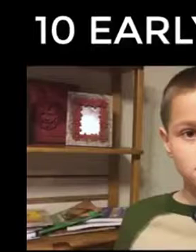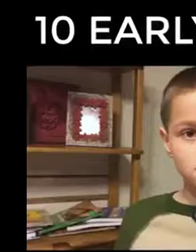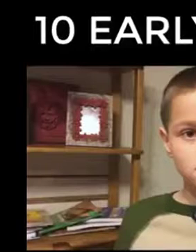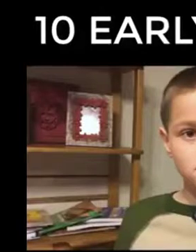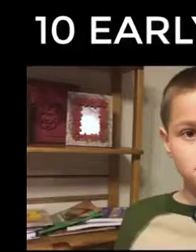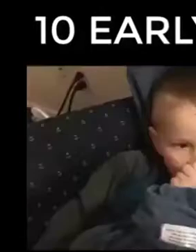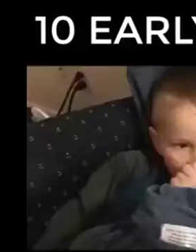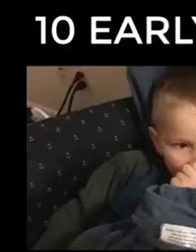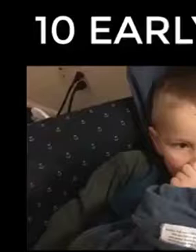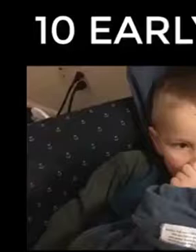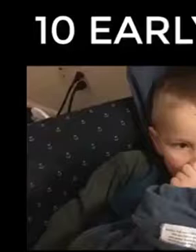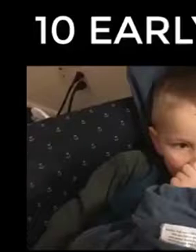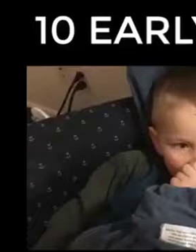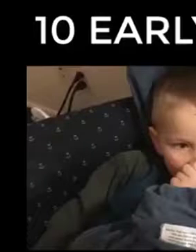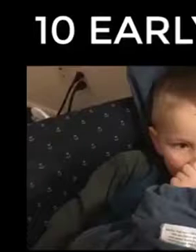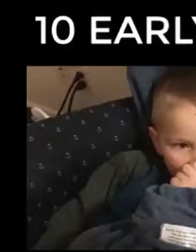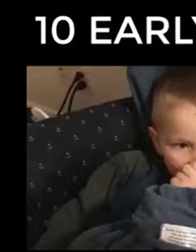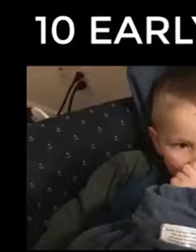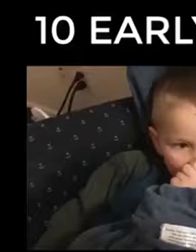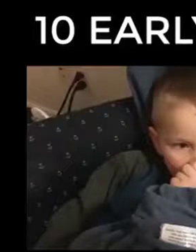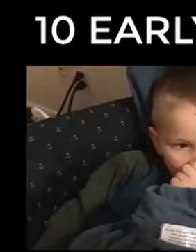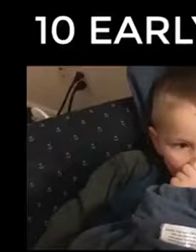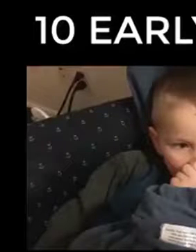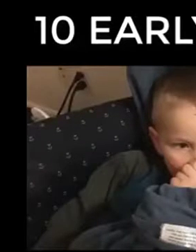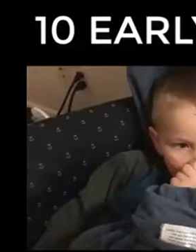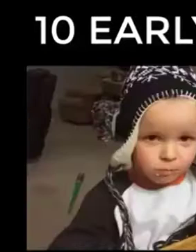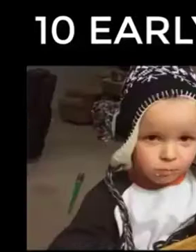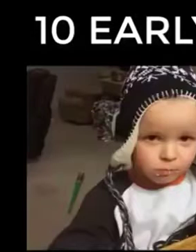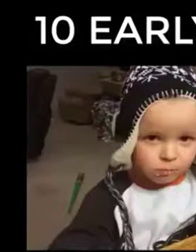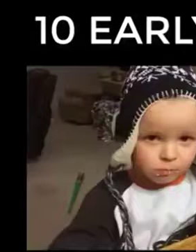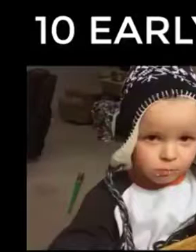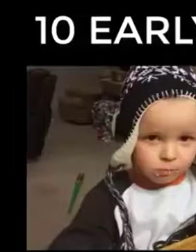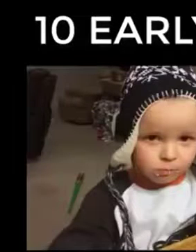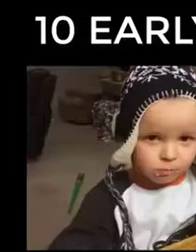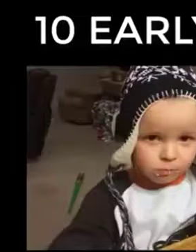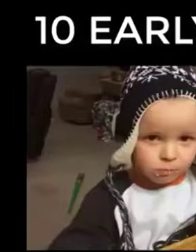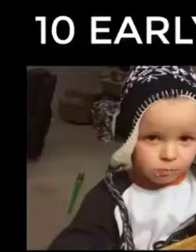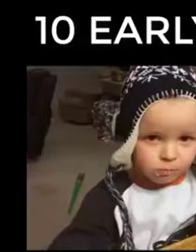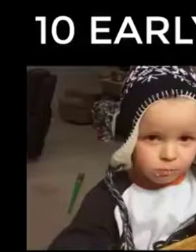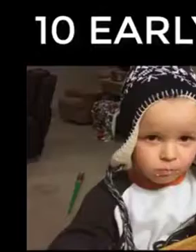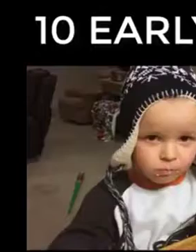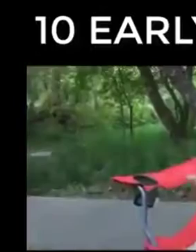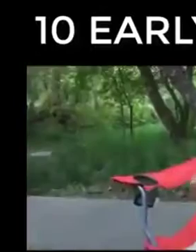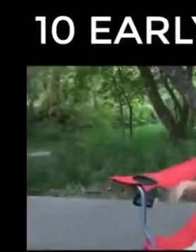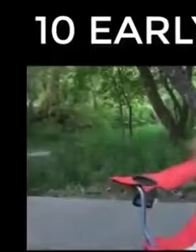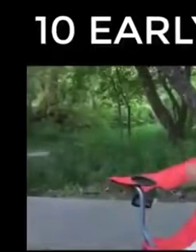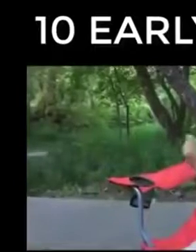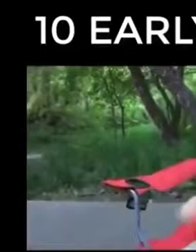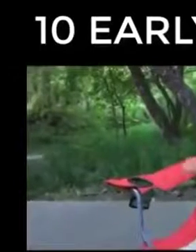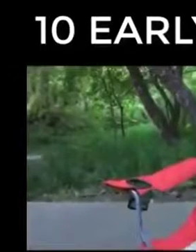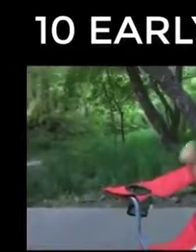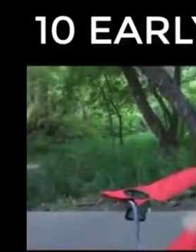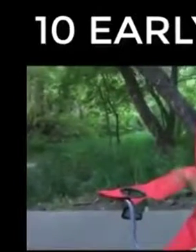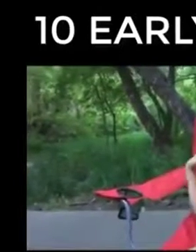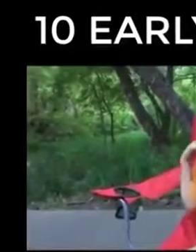or odd textures. Alistair loves the feel of flannel and likes to wear hats for the feeling of security it gives him. While we didn't get to